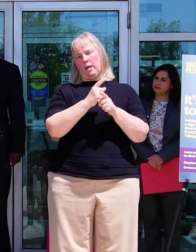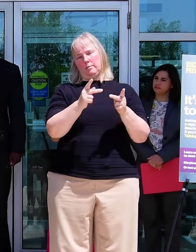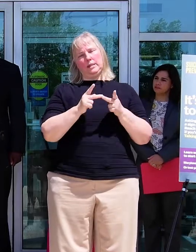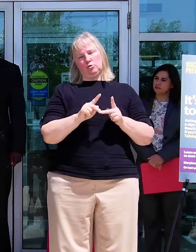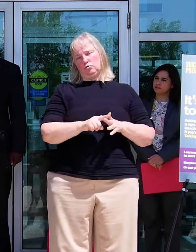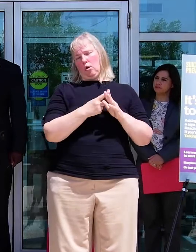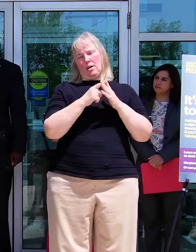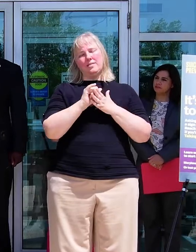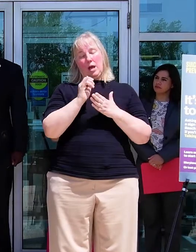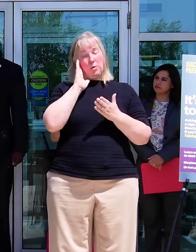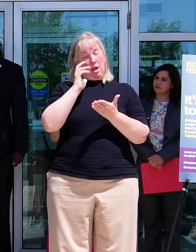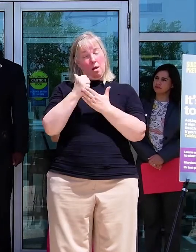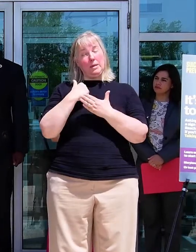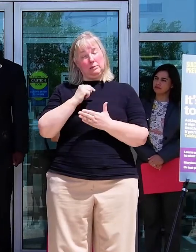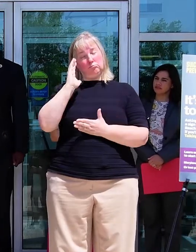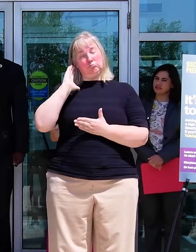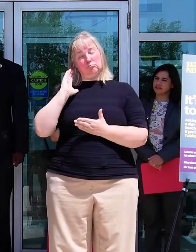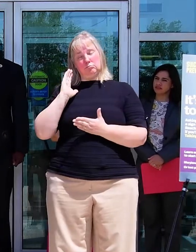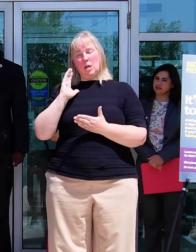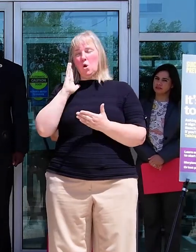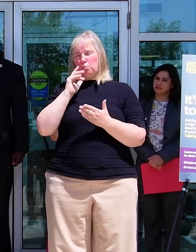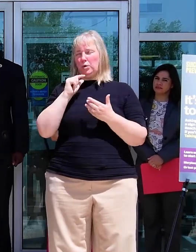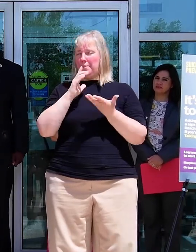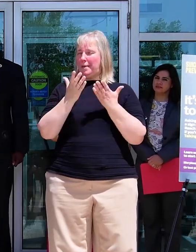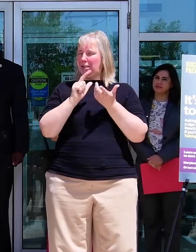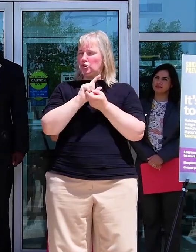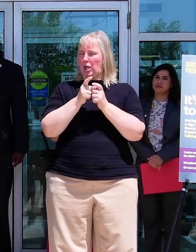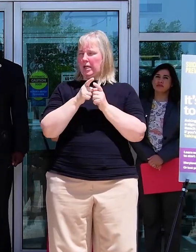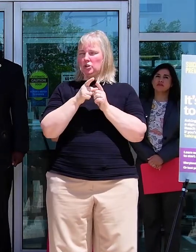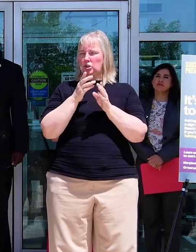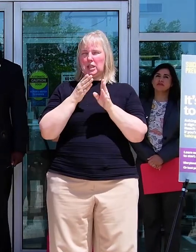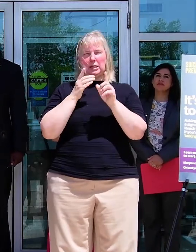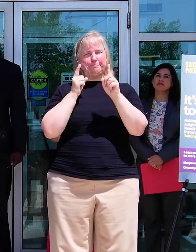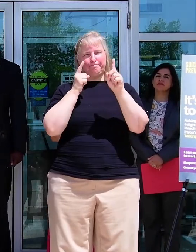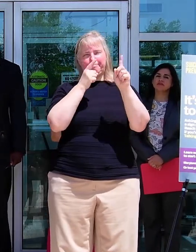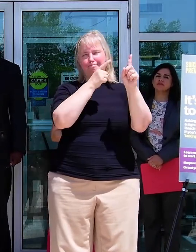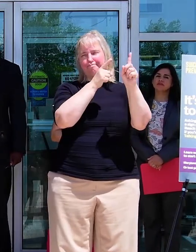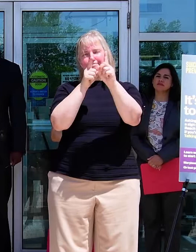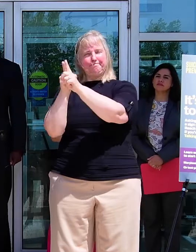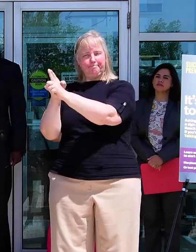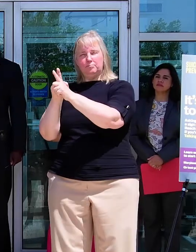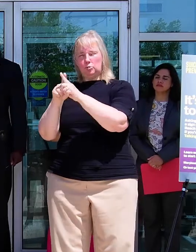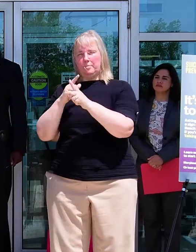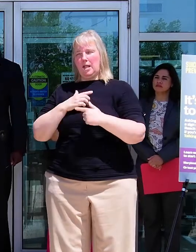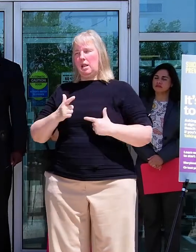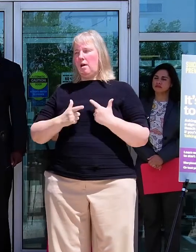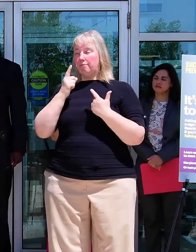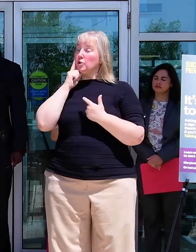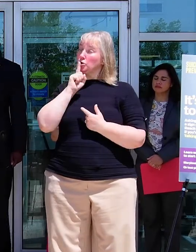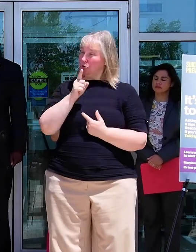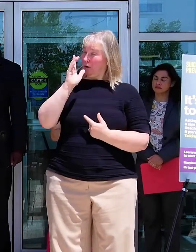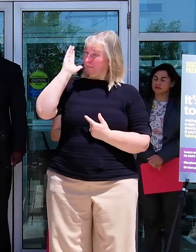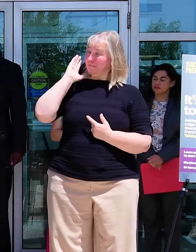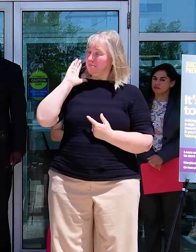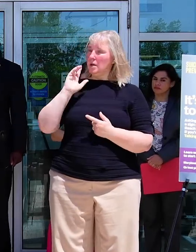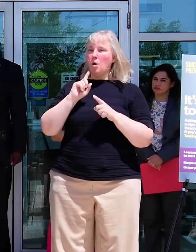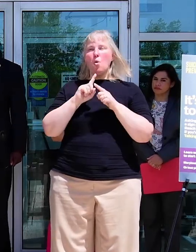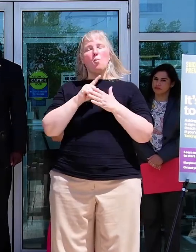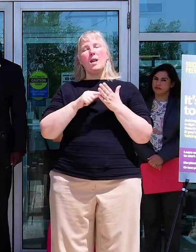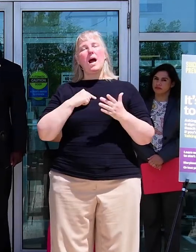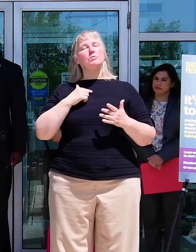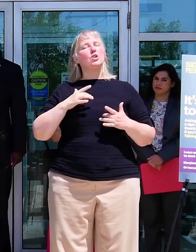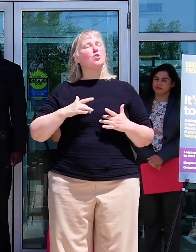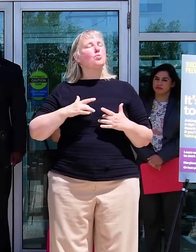useful thing for me, and it would have changed the trajectory of my life for sure. What I was thrilled to